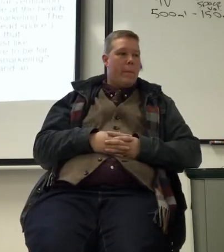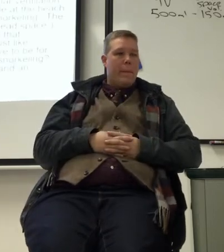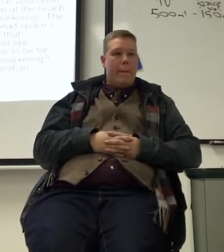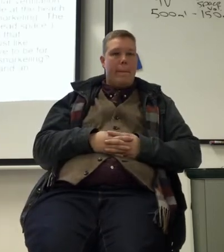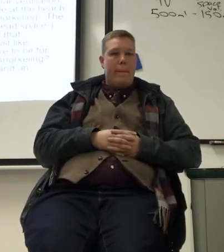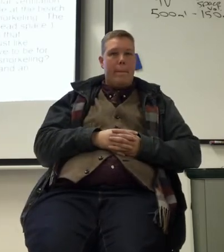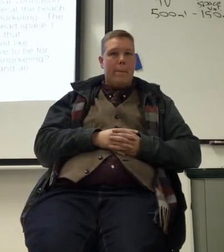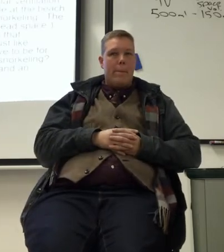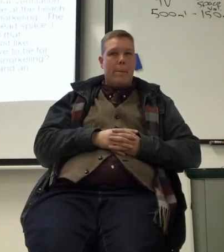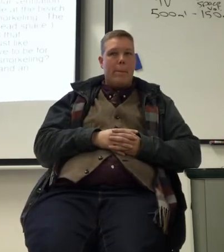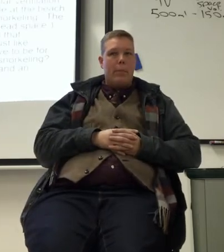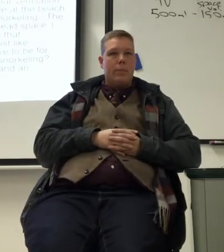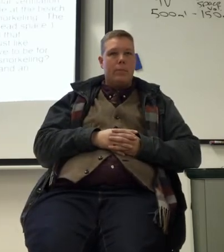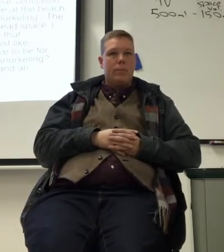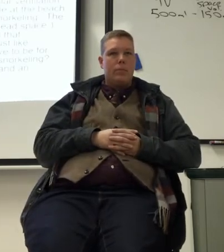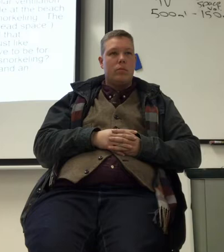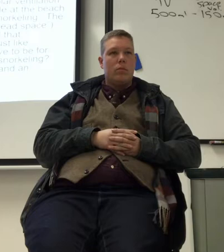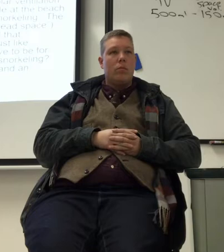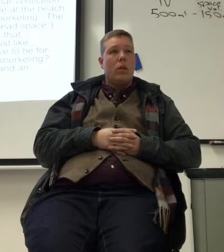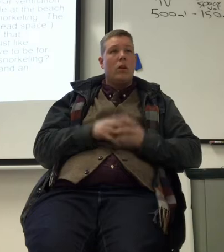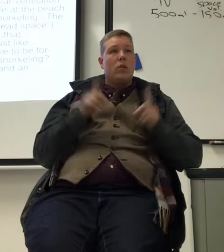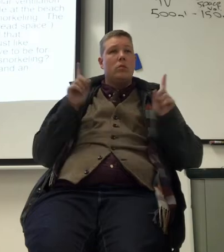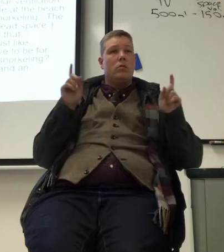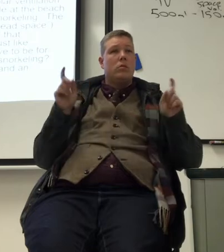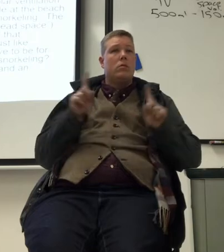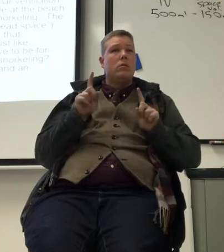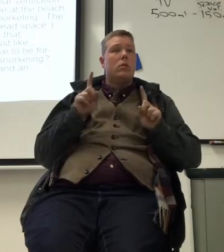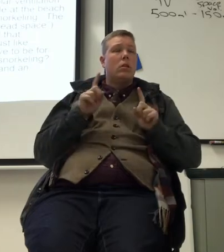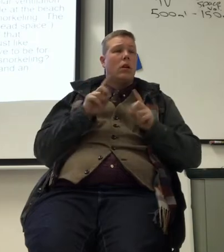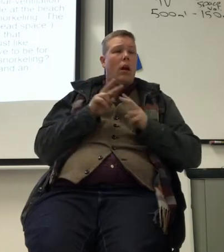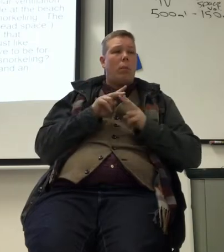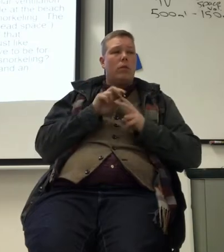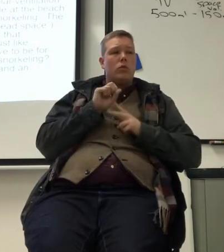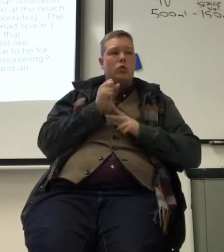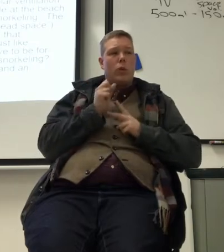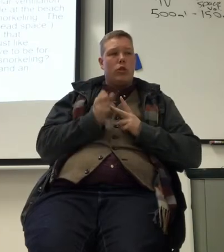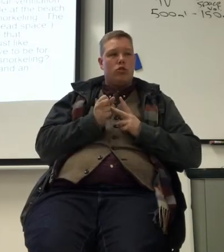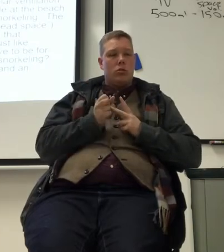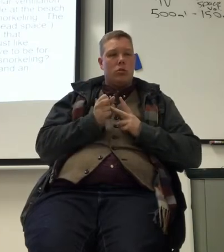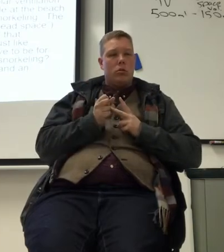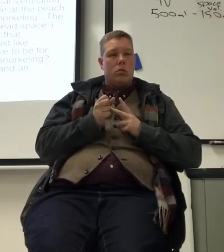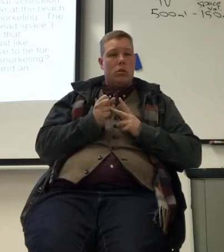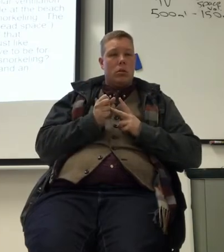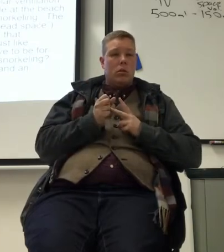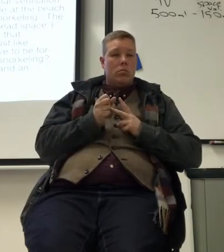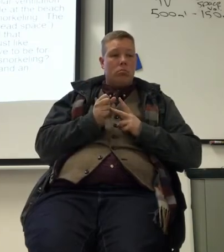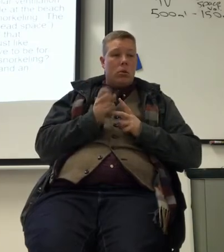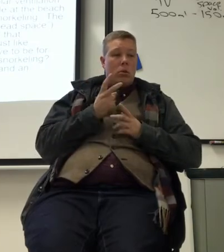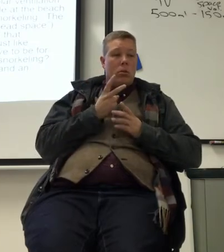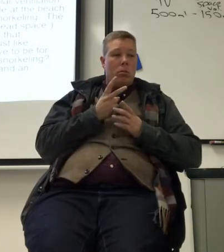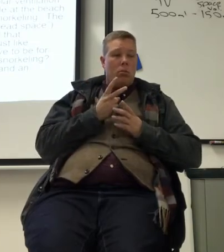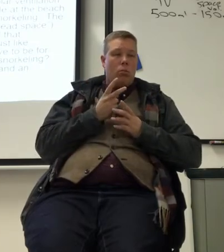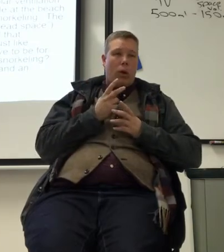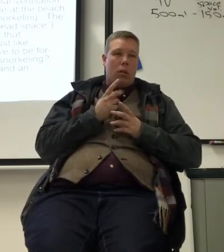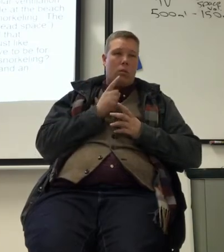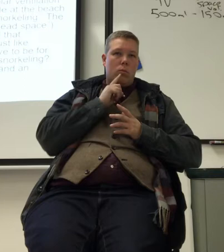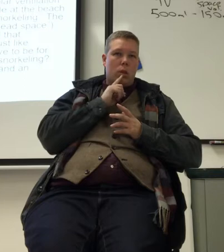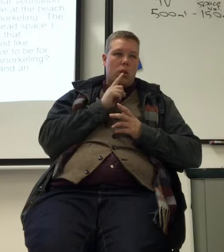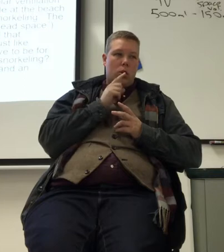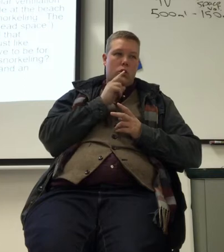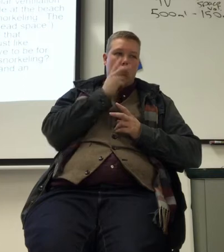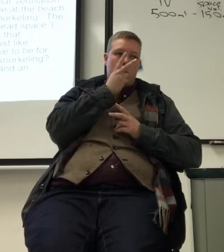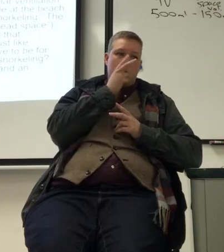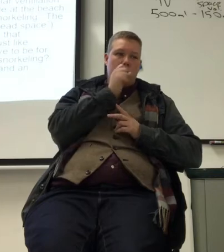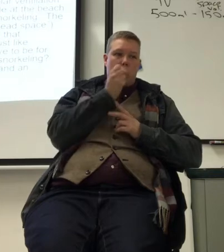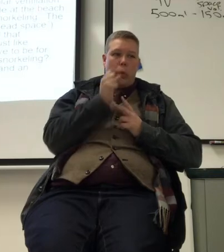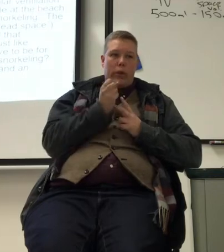questions for you. We got a couple of situations. Actually, they're both the same problem. There's only one minor